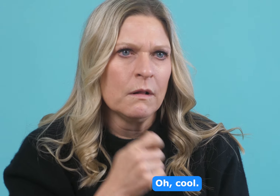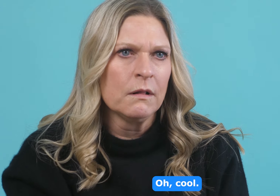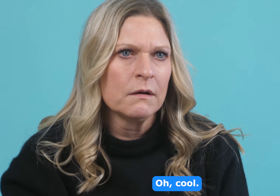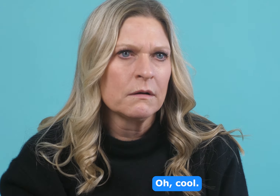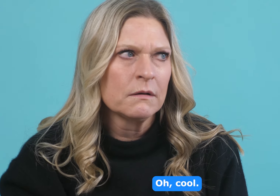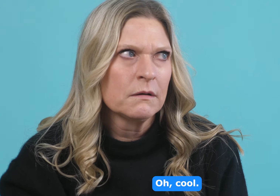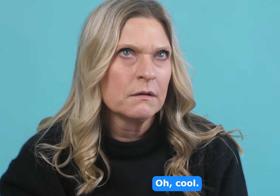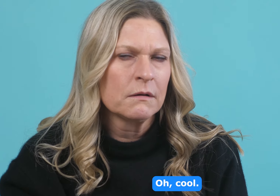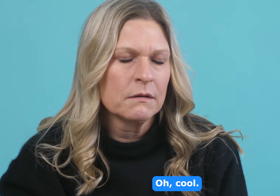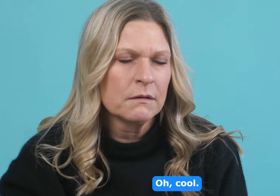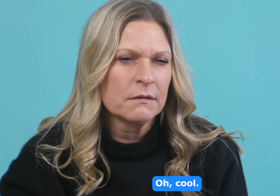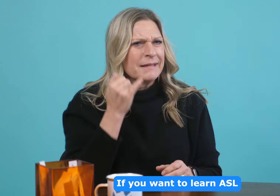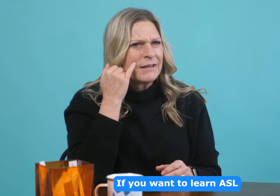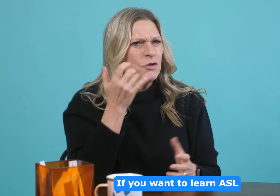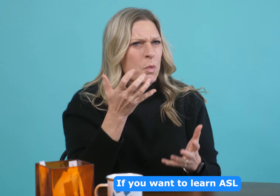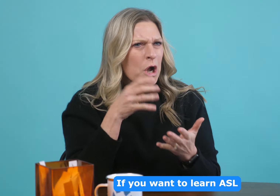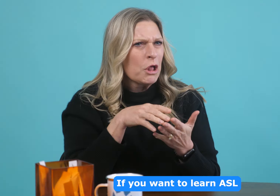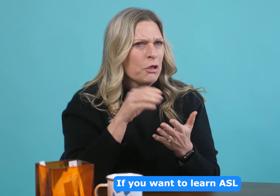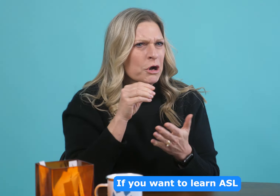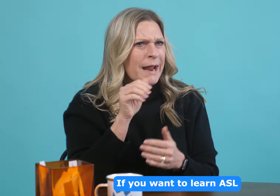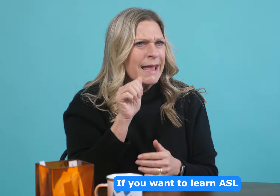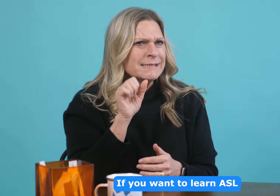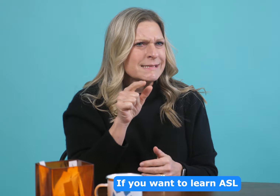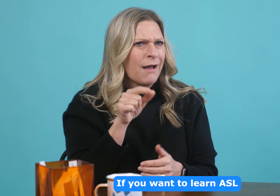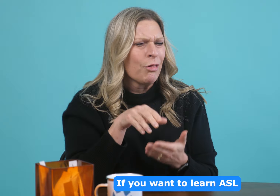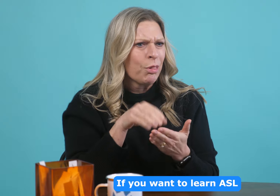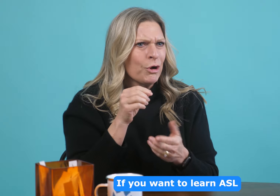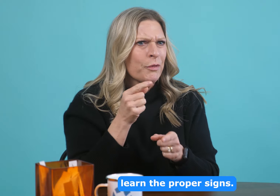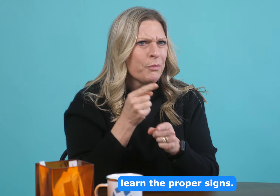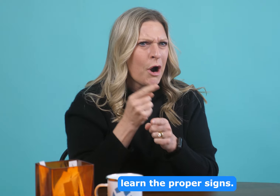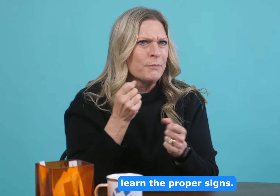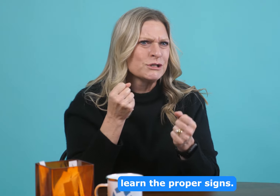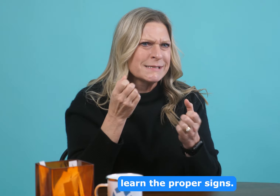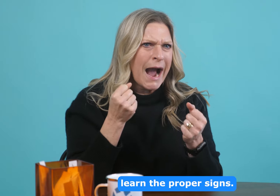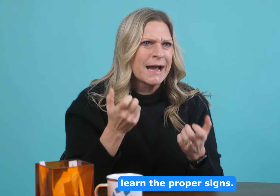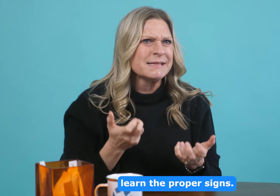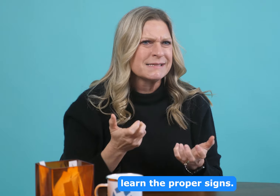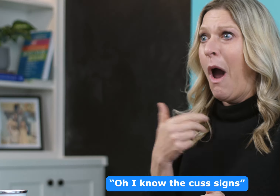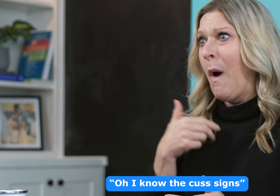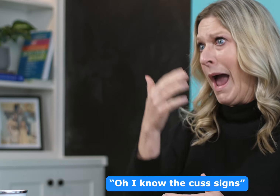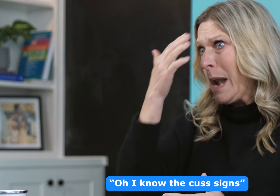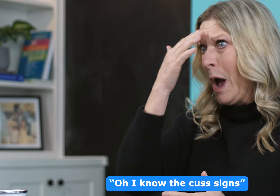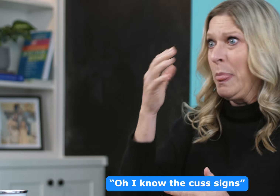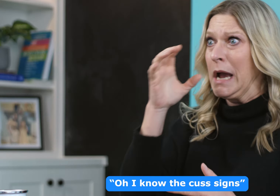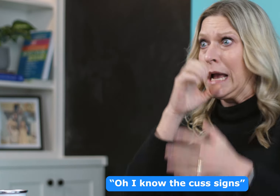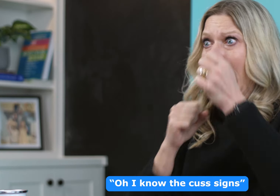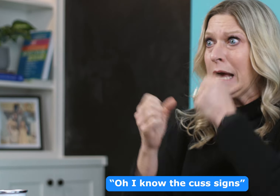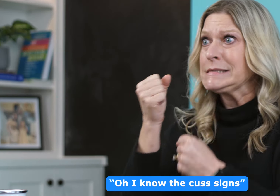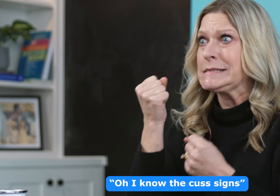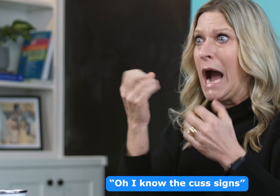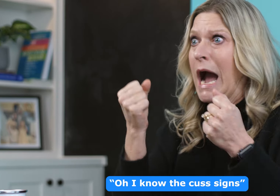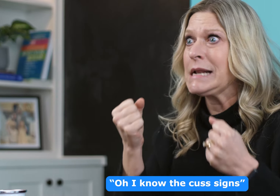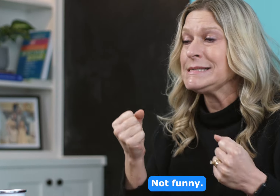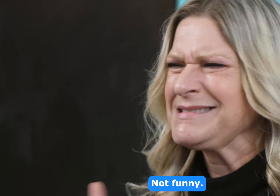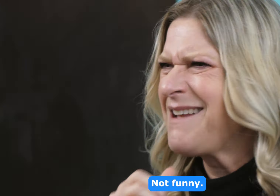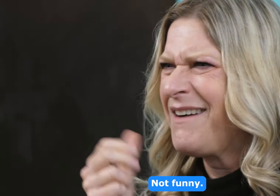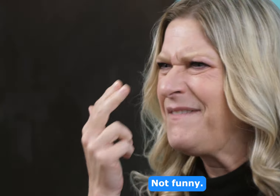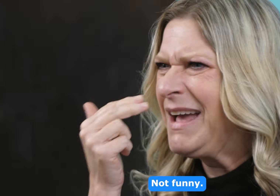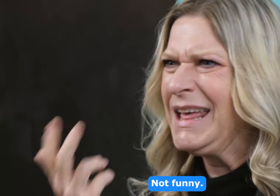Awkward. If you want to learn ASL, learn the proper signs. Or I'm not the class signs, not funny.